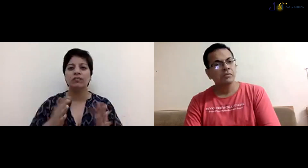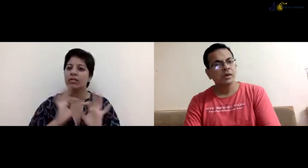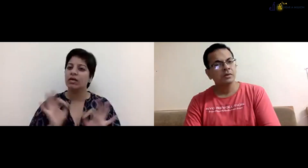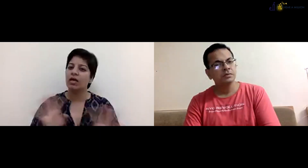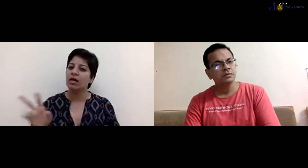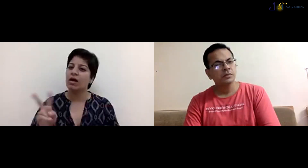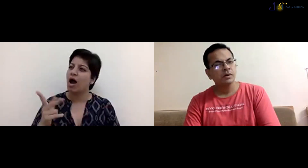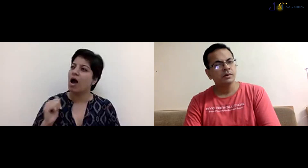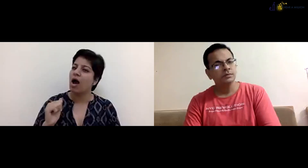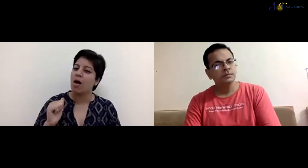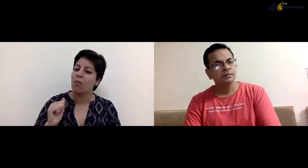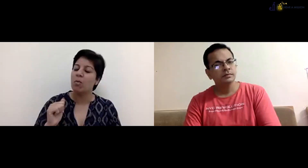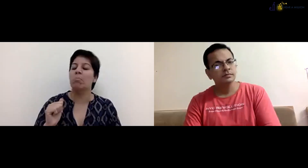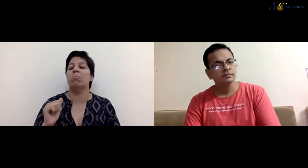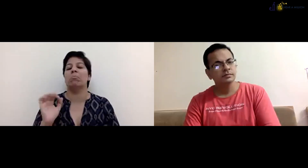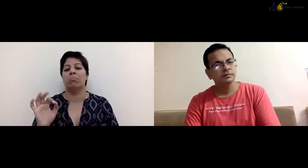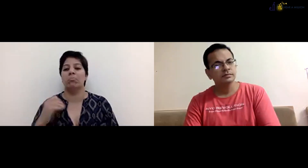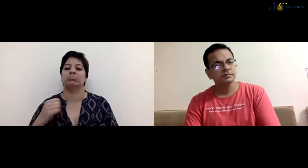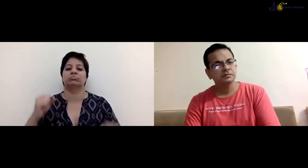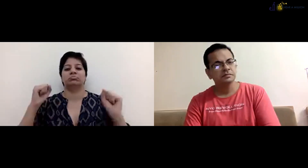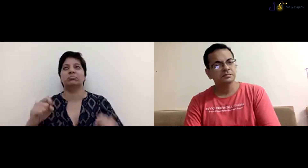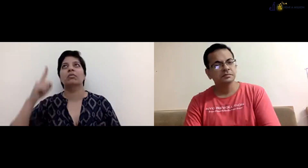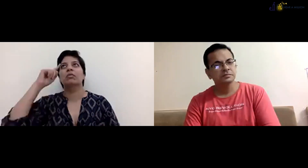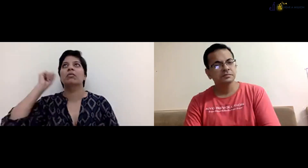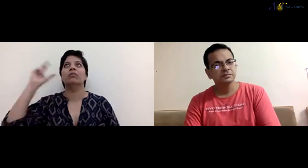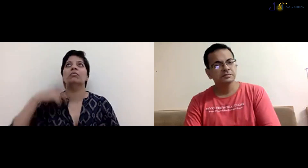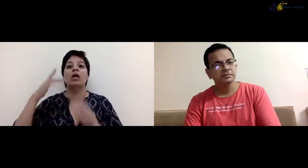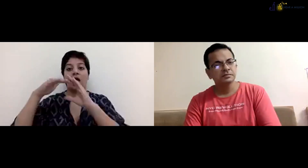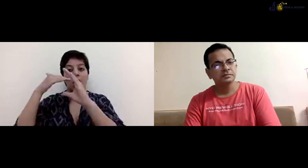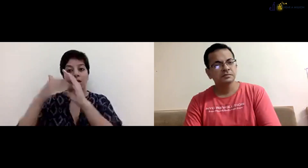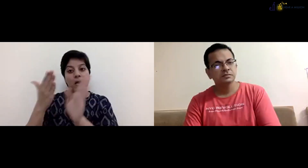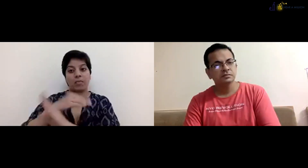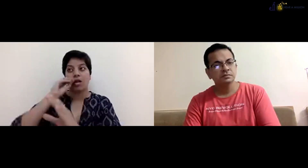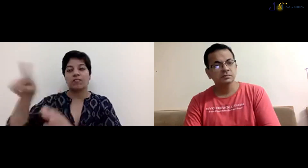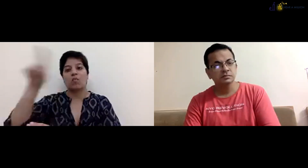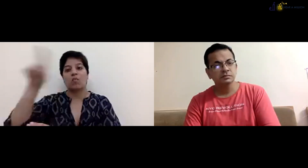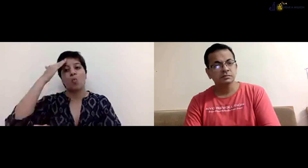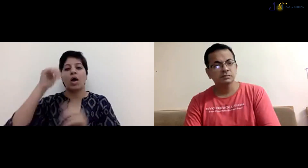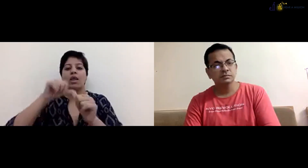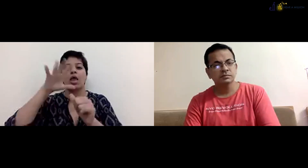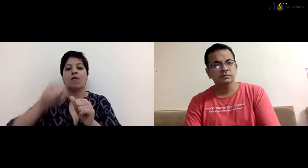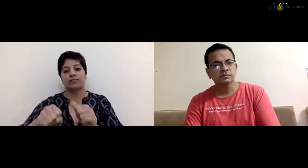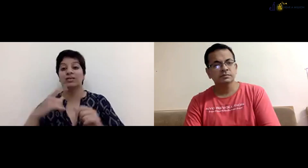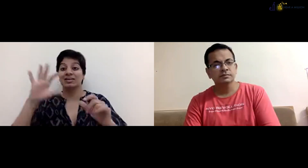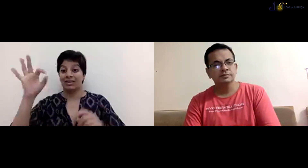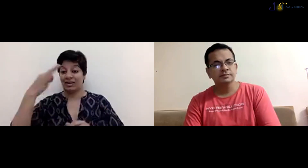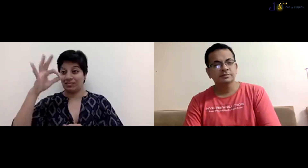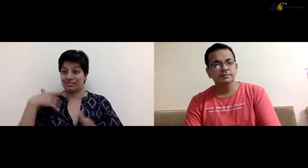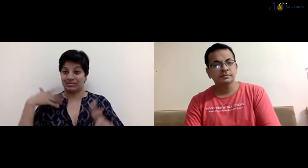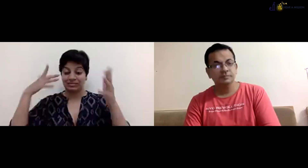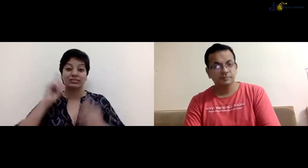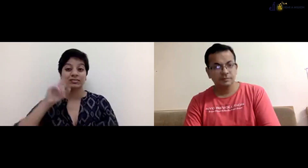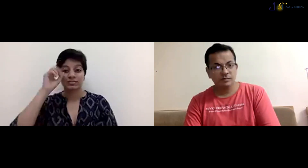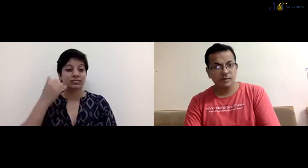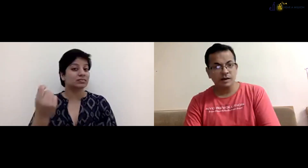So they were ready all of the things. So I was looking at the services of the people. So yeah, Rahul told me that he has explained all